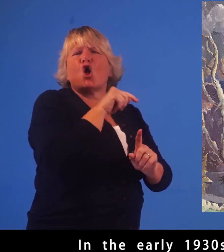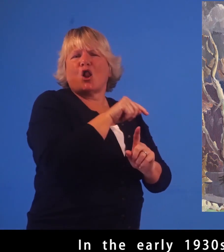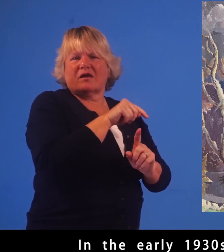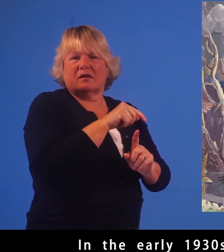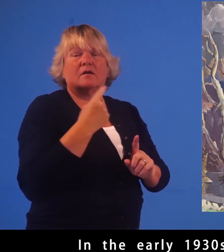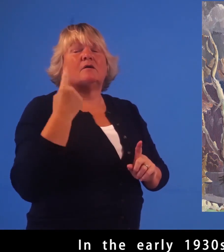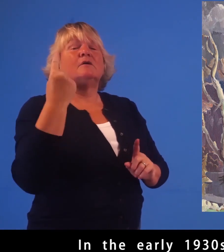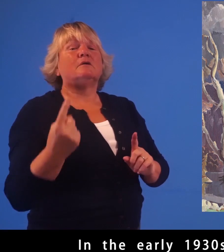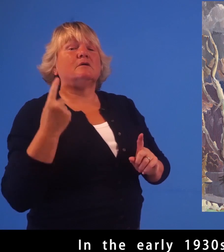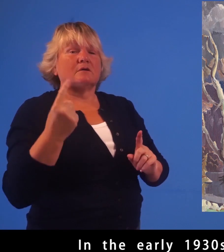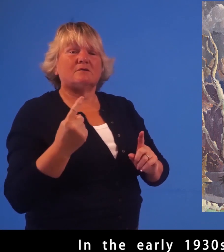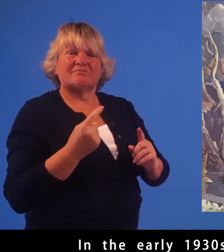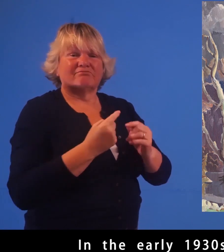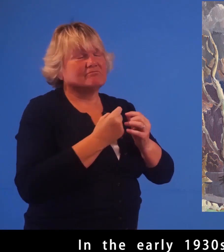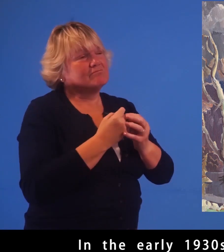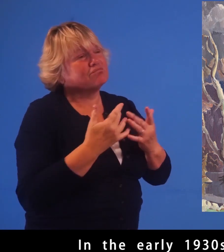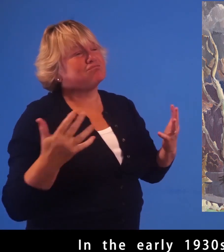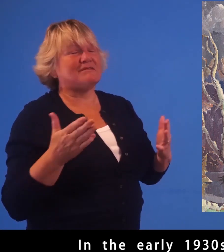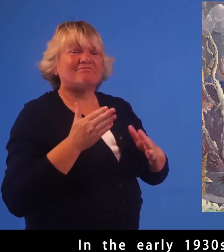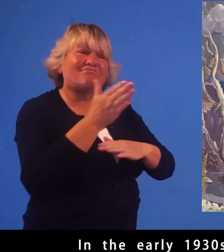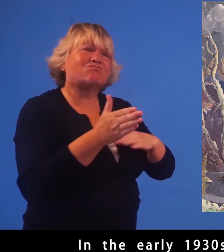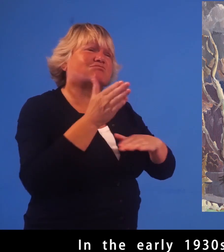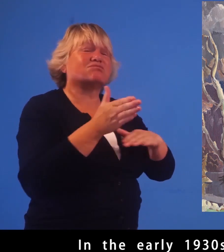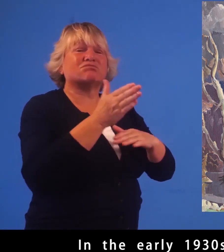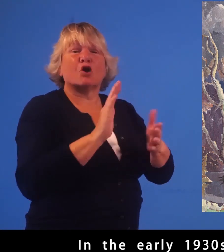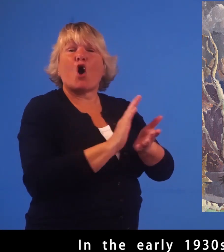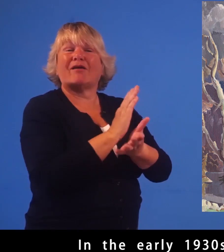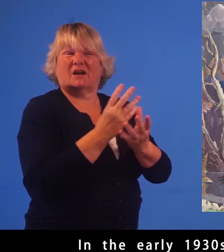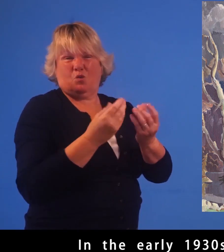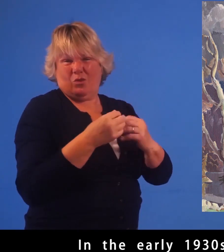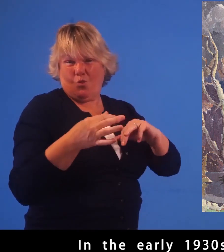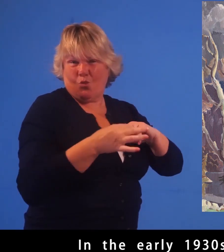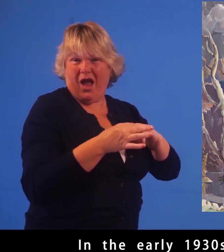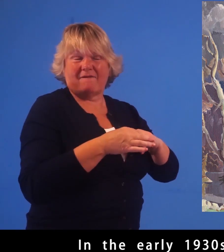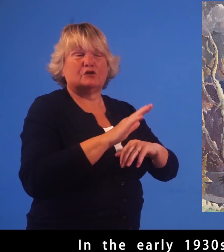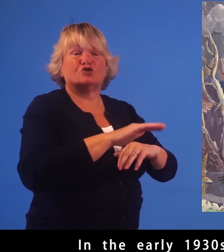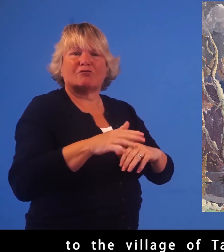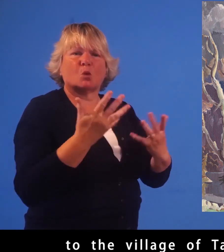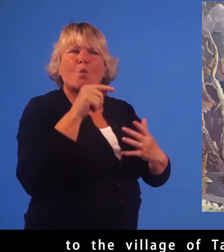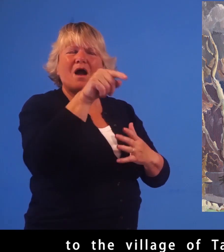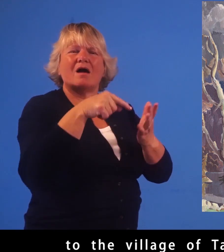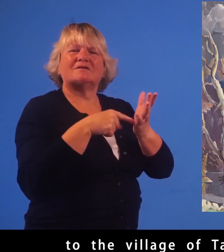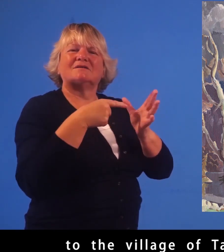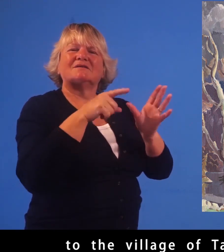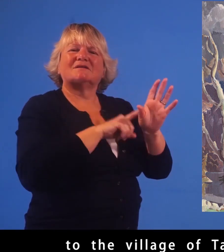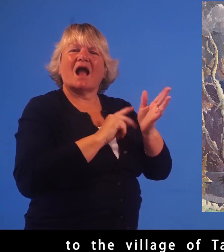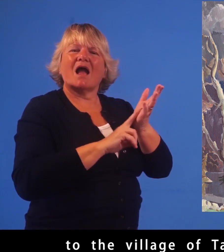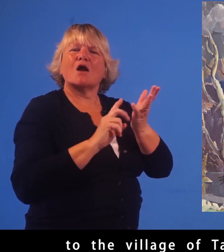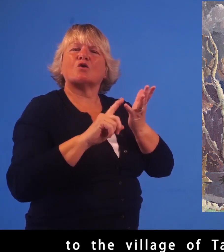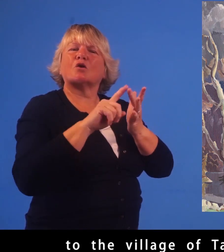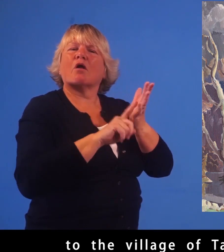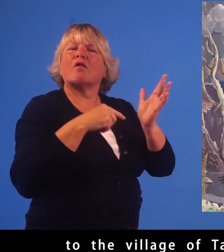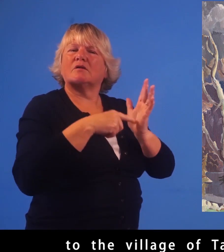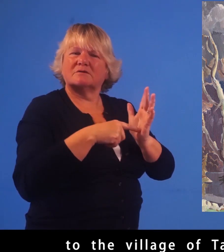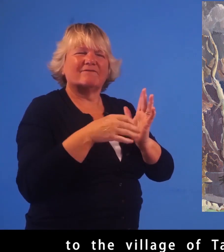In the early 1930s, Thomson undertook several holidays with his wife and children to the village of Tainault